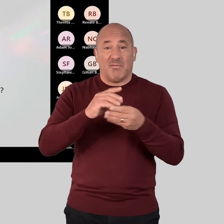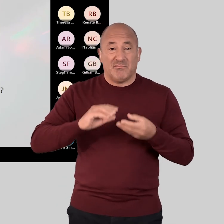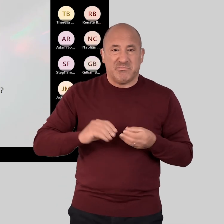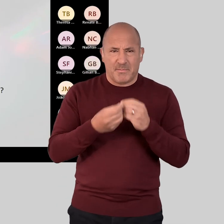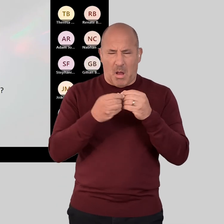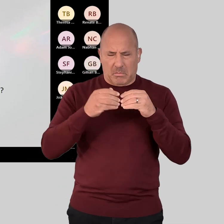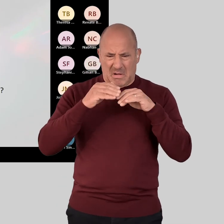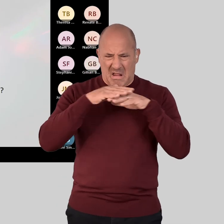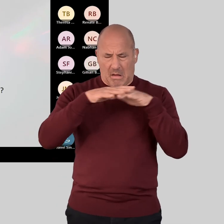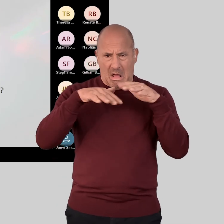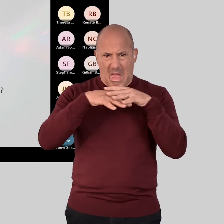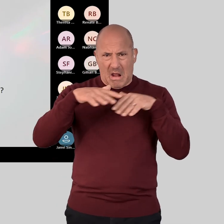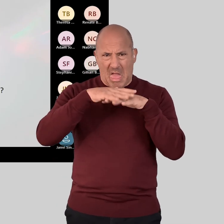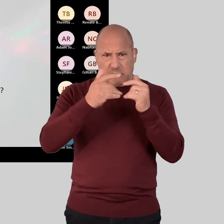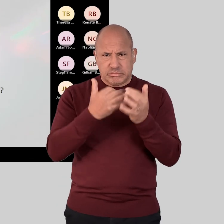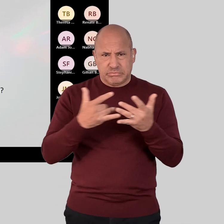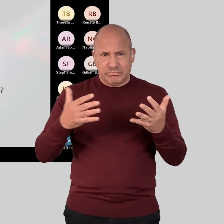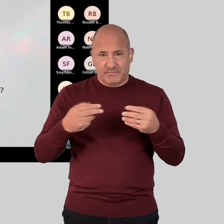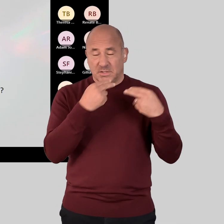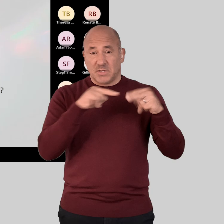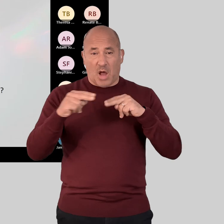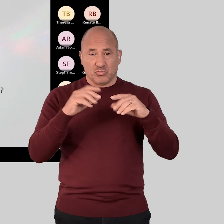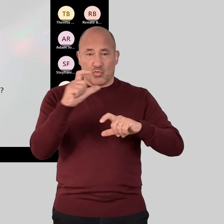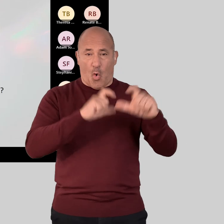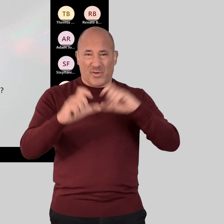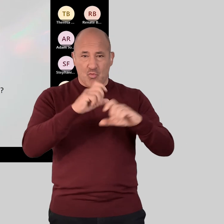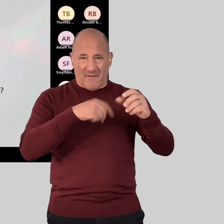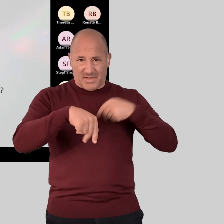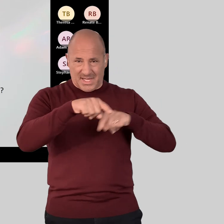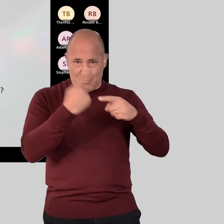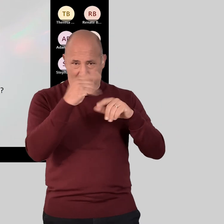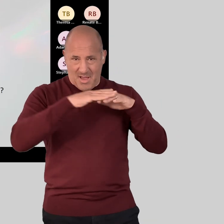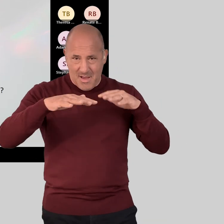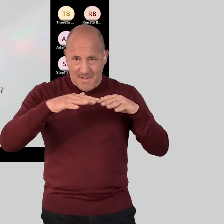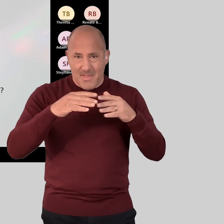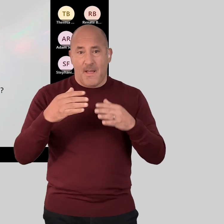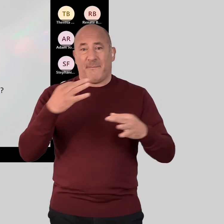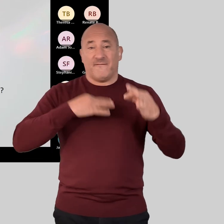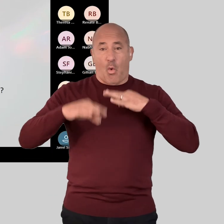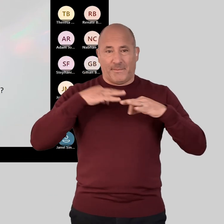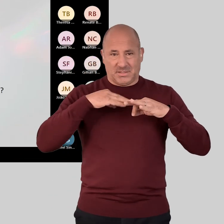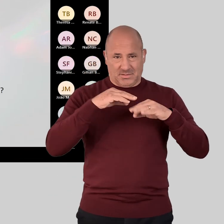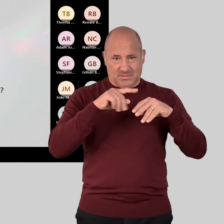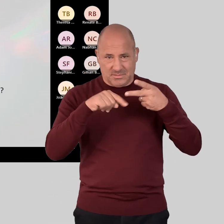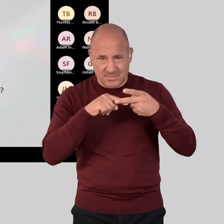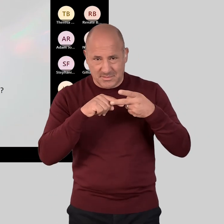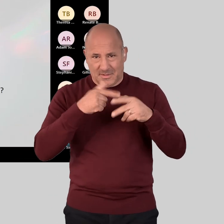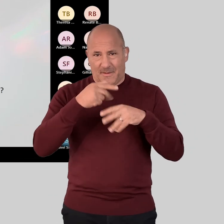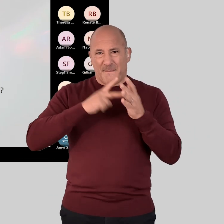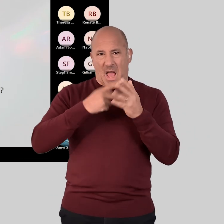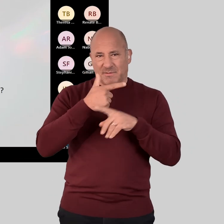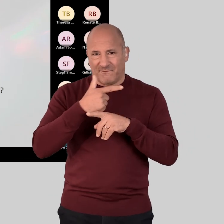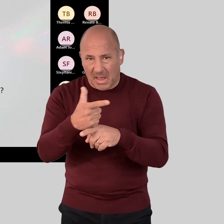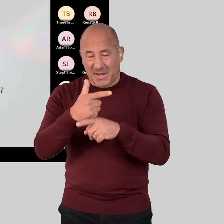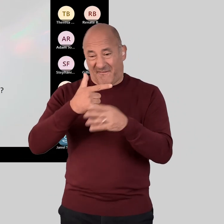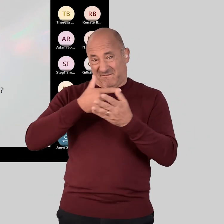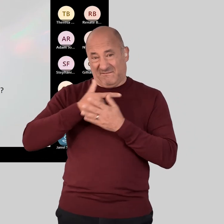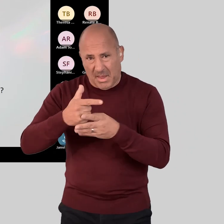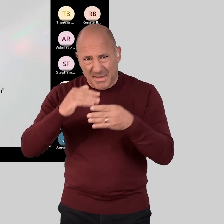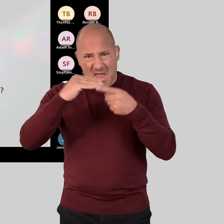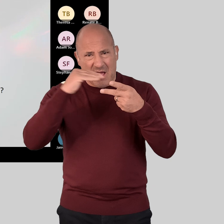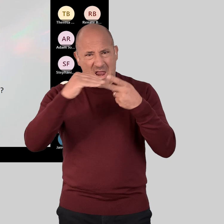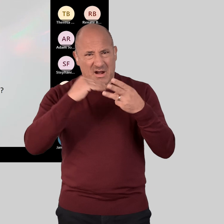multi-layered in this moment. The dance choreography is one layer, the performance of that choreography is another, plans for the filming, and the filming itself, for